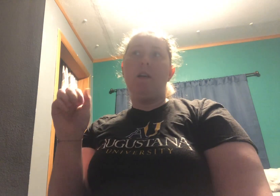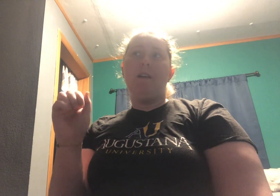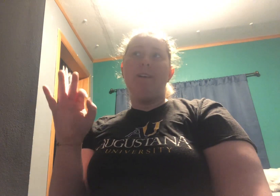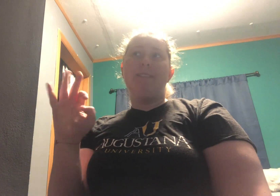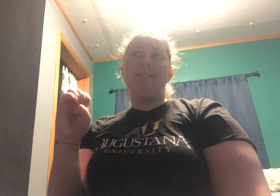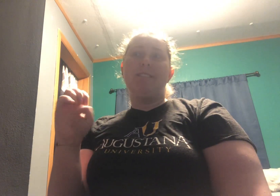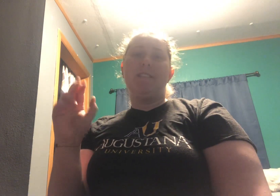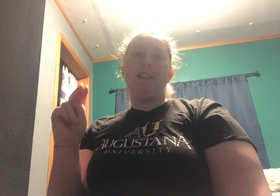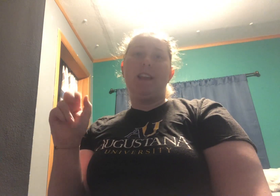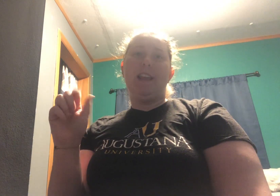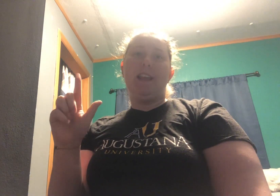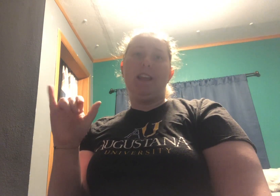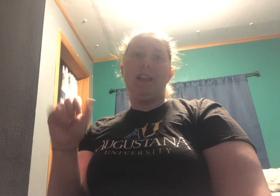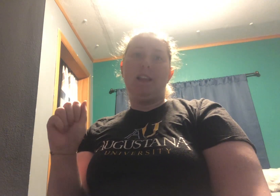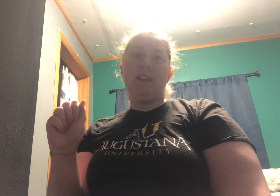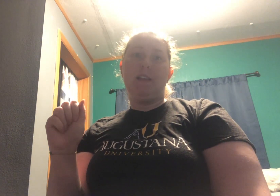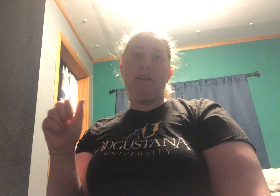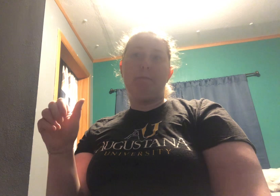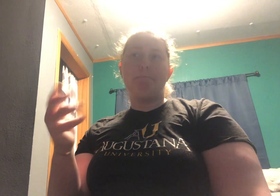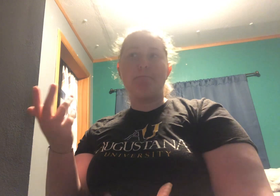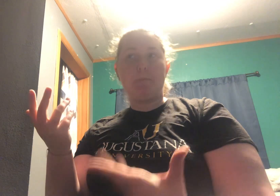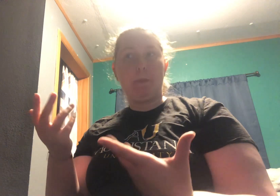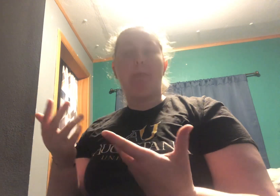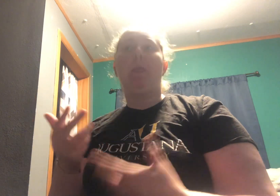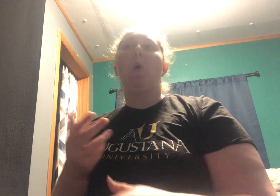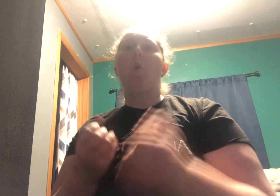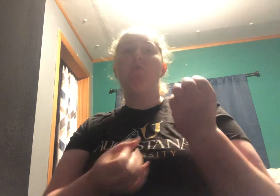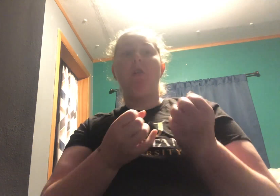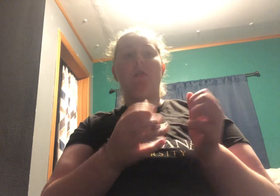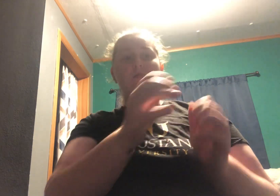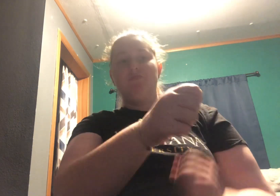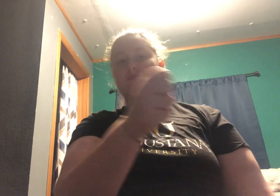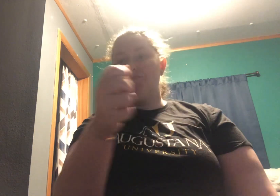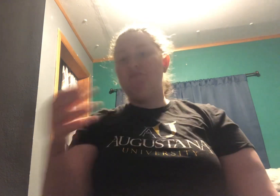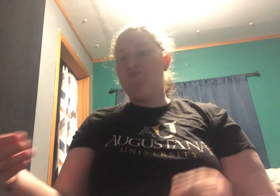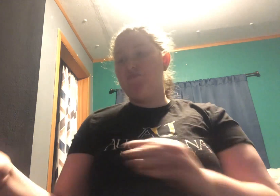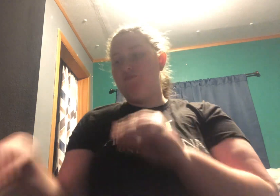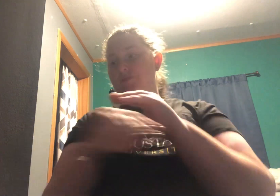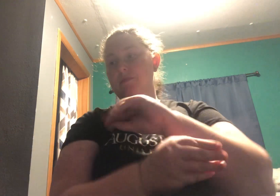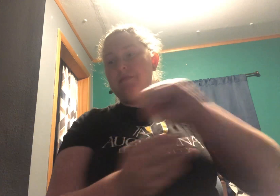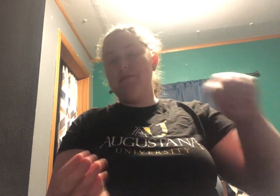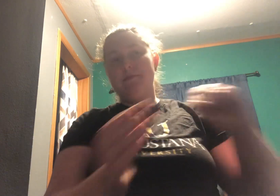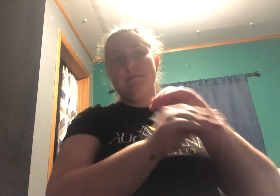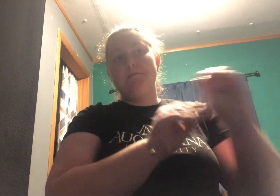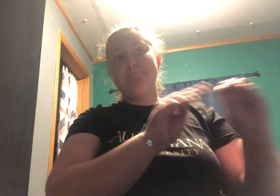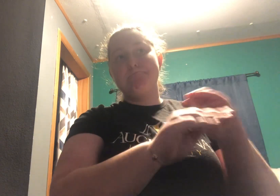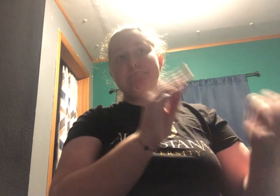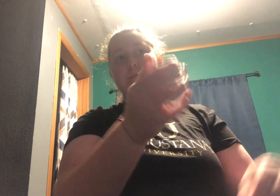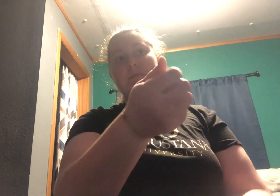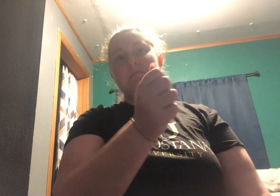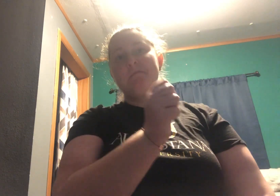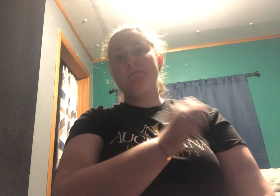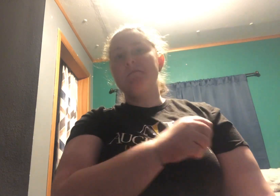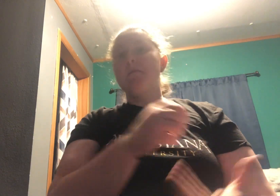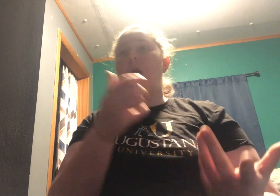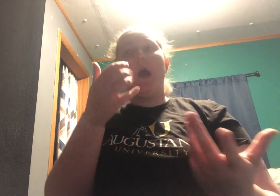this stuff into your car and you get a call from your mom. You can say, hey mom, I'm just packing all my camping